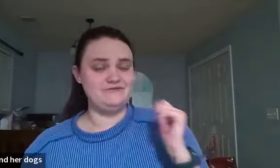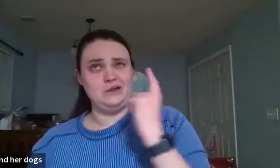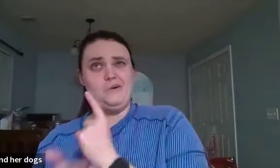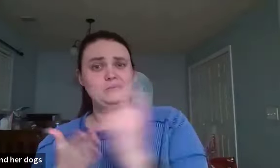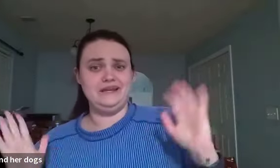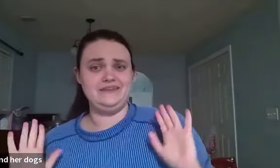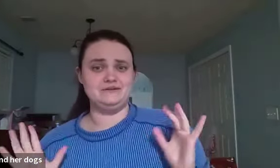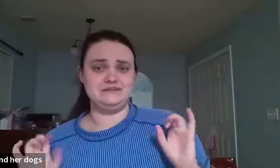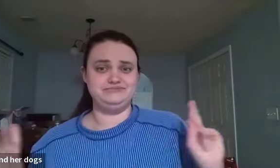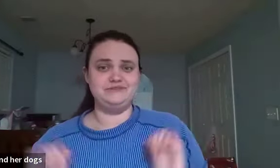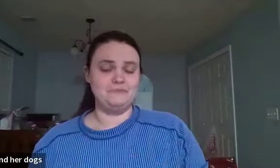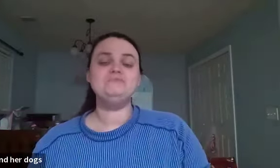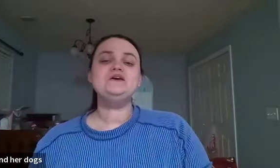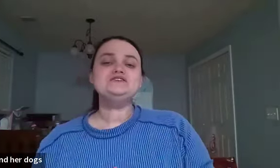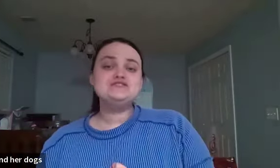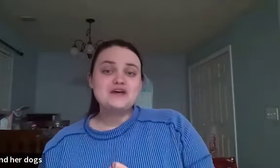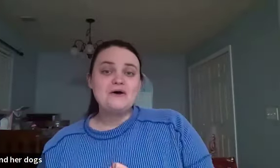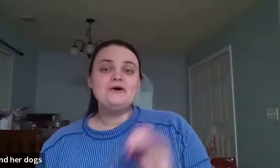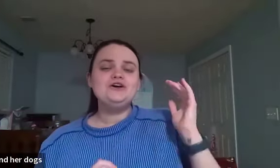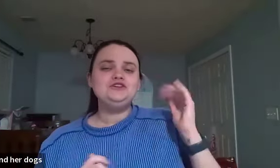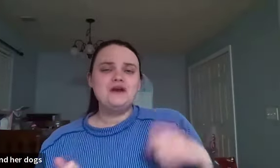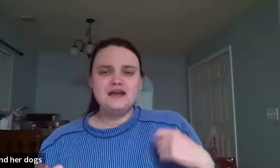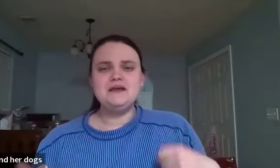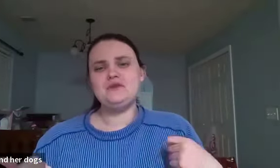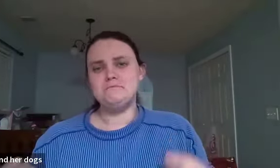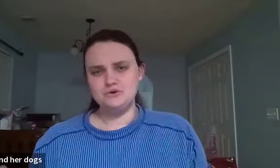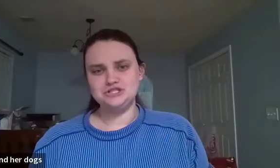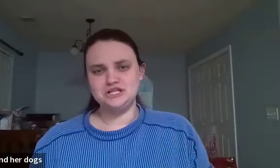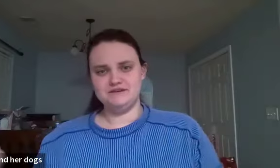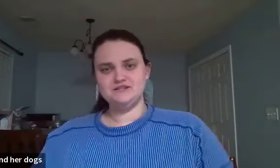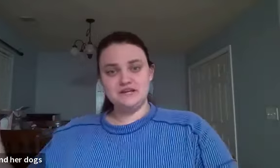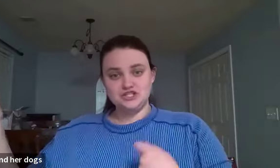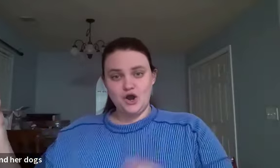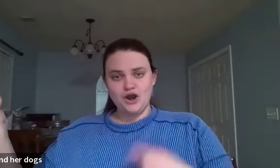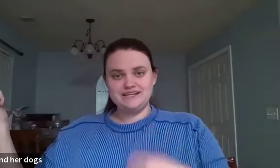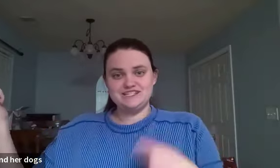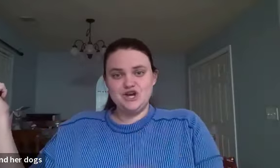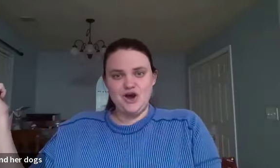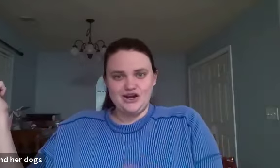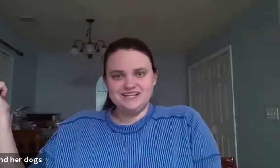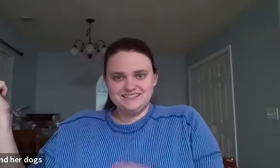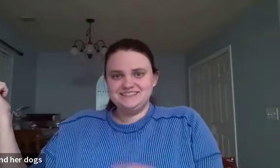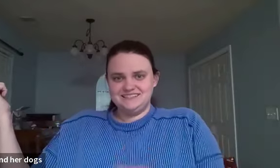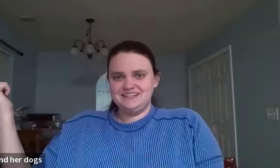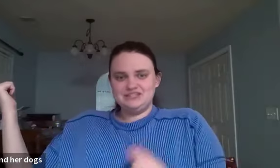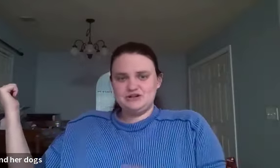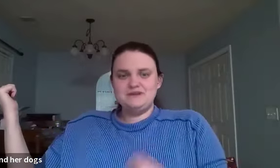for like 1 week. And then I was like, no. So you kind of make the motion of it. So like guitar is guitar, like you're strumming